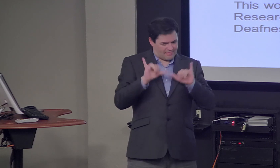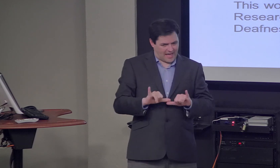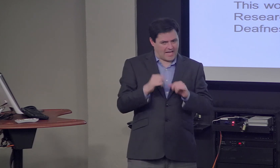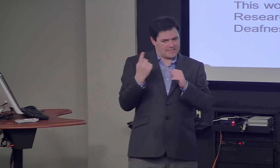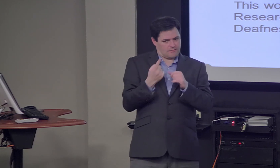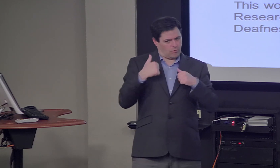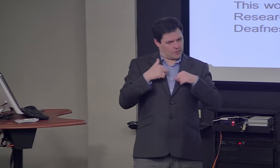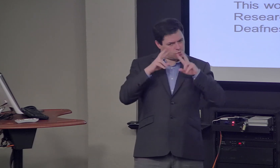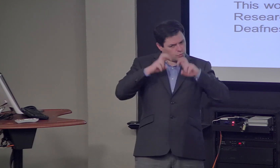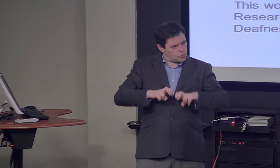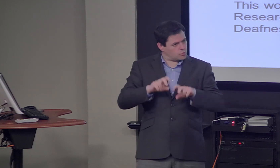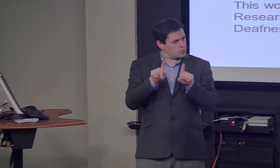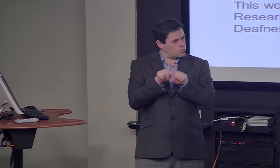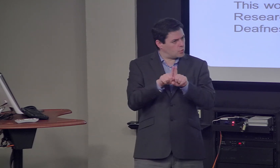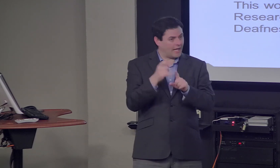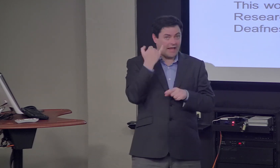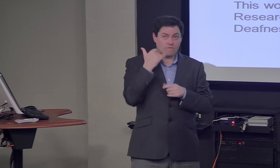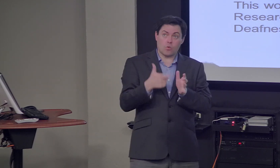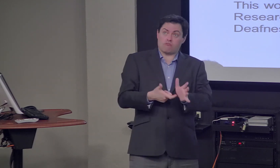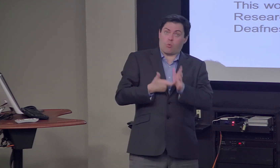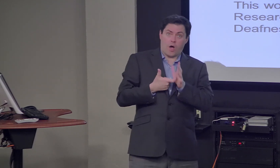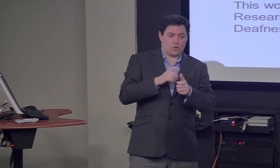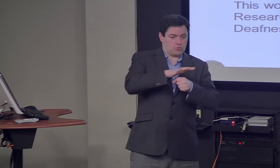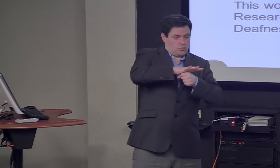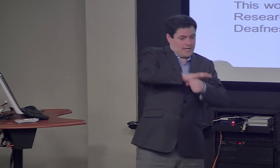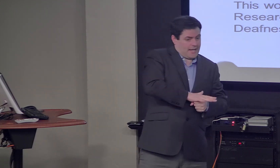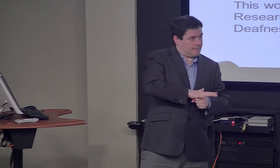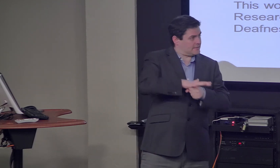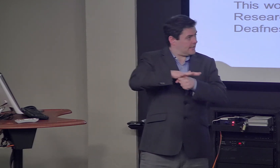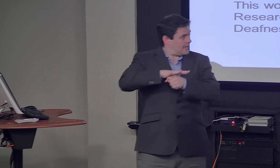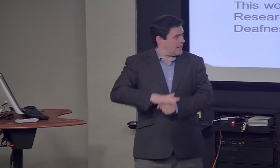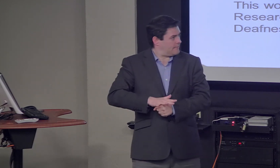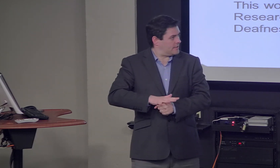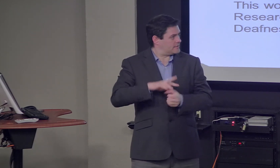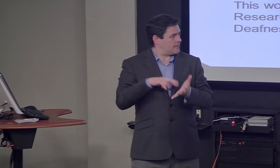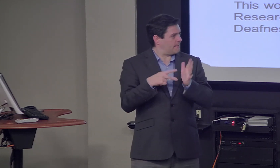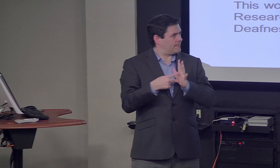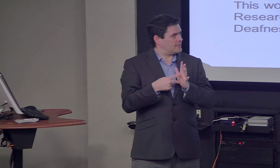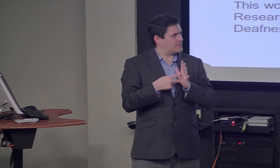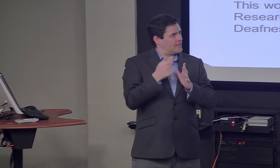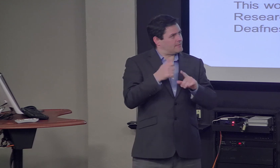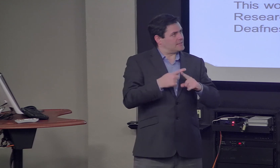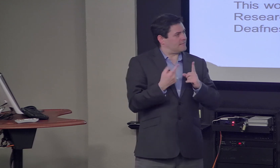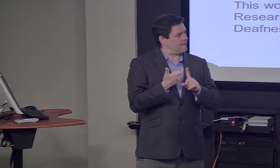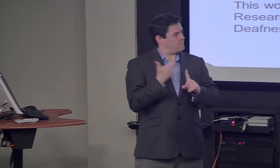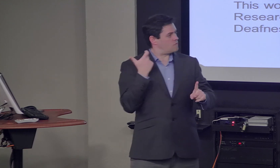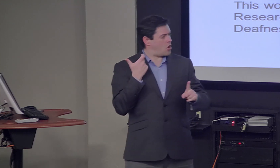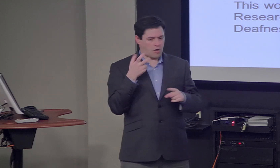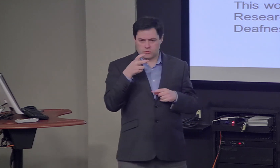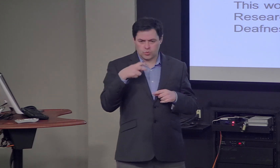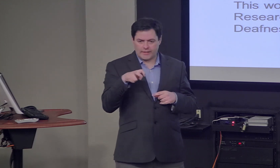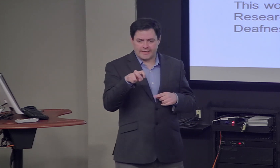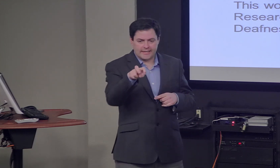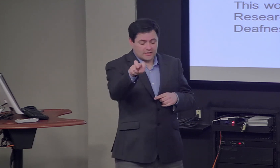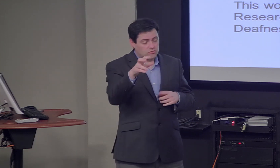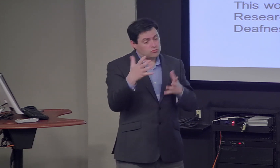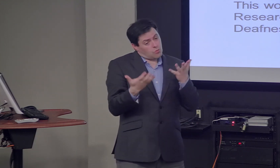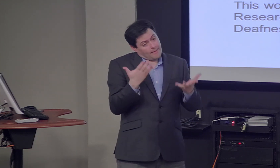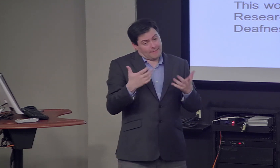that we would have to investigate if we require inhibiting a language versus another language, and